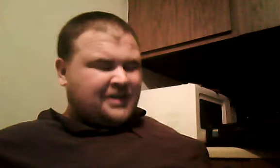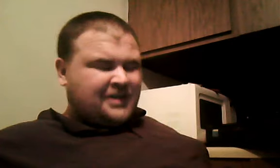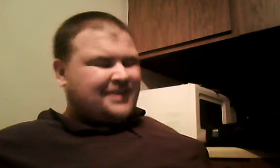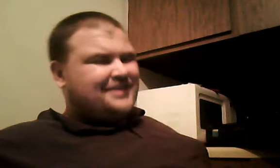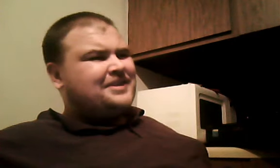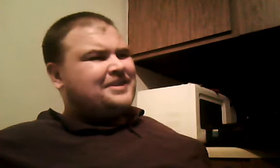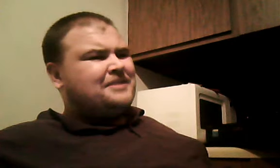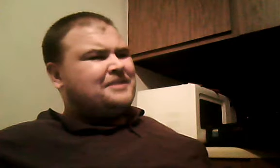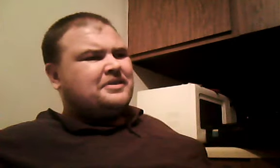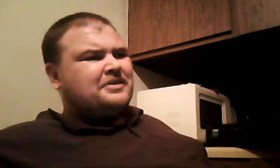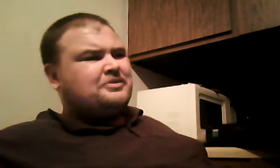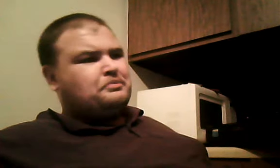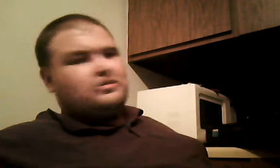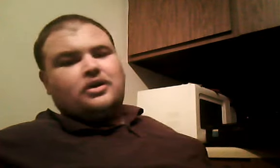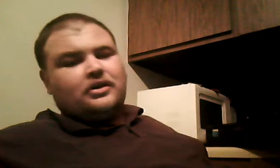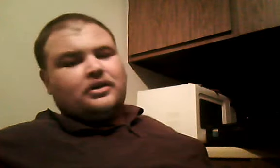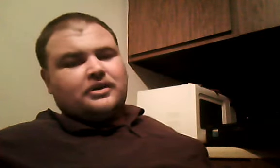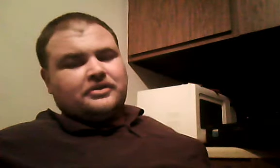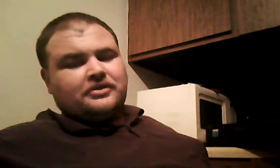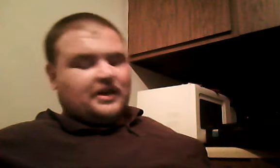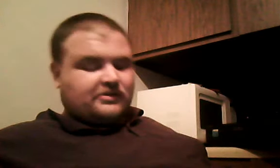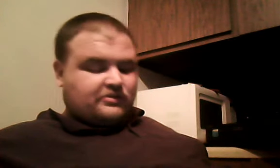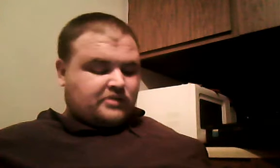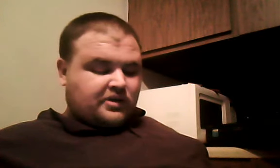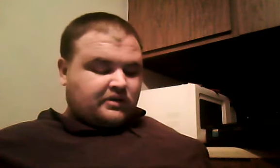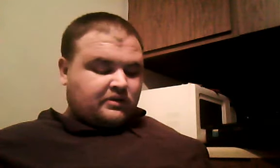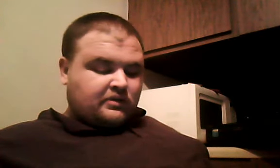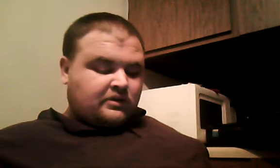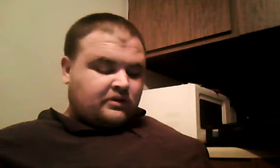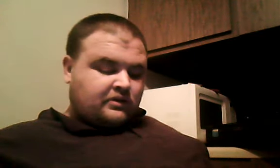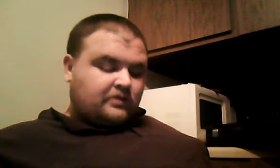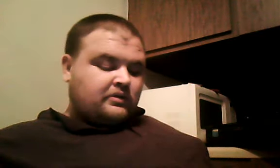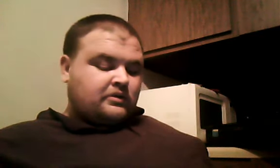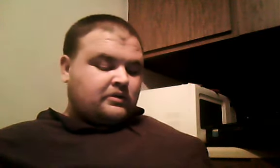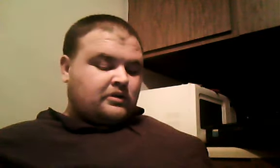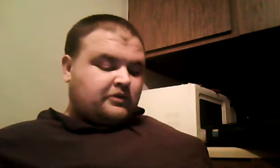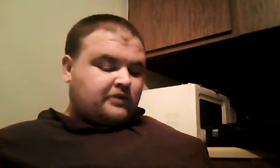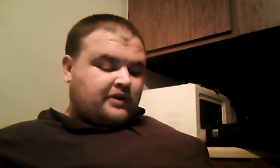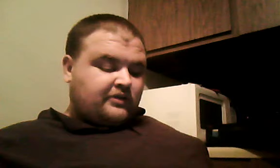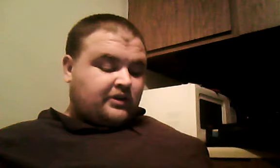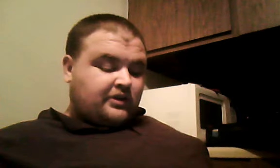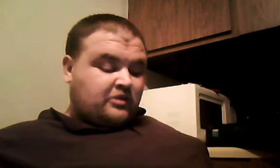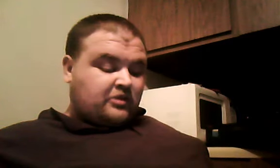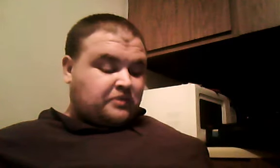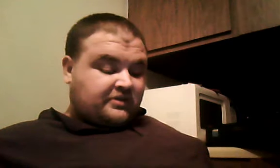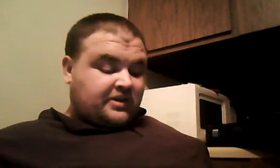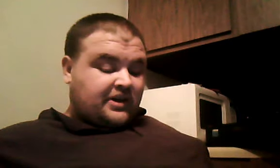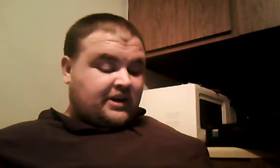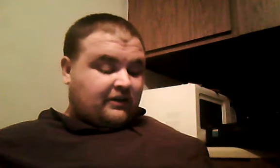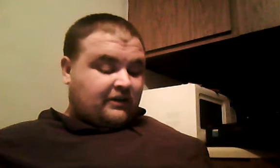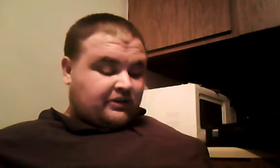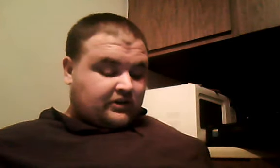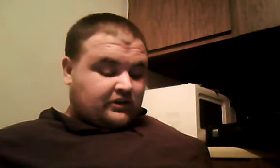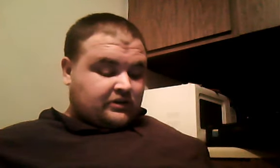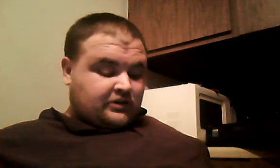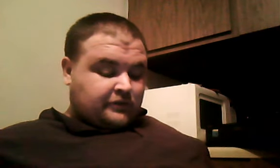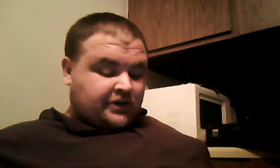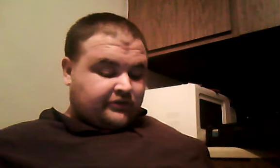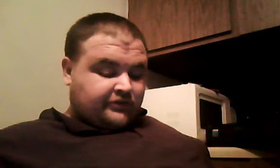in a, basically just a brawl until it got to the ring. Um, Mr. Anderson and Gunner beat Sting and Eric Young in the main event.